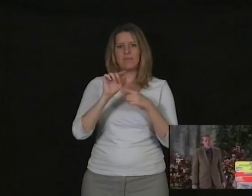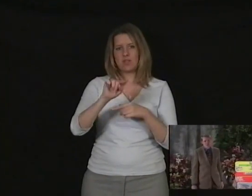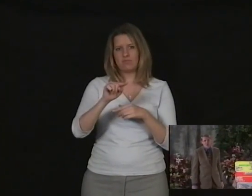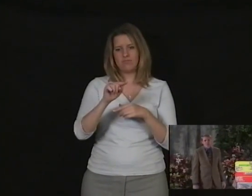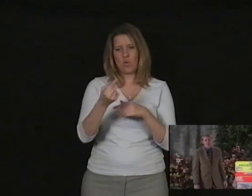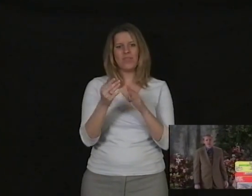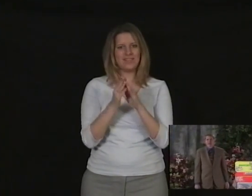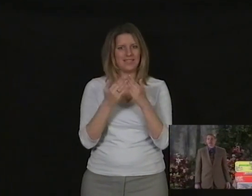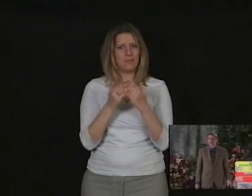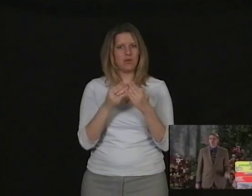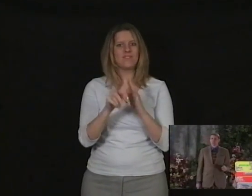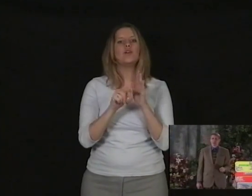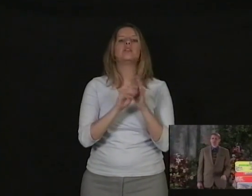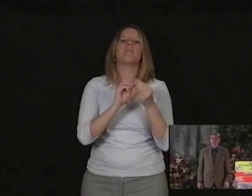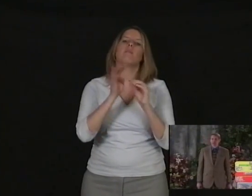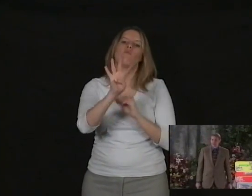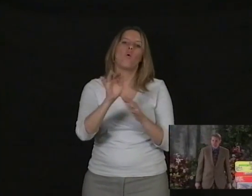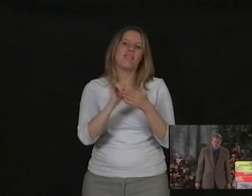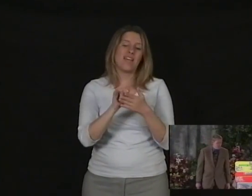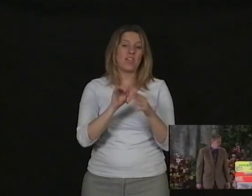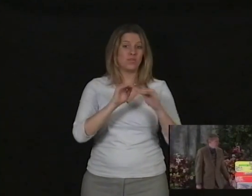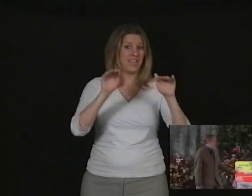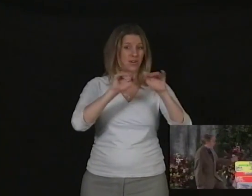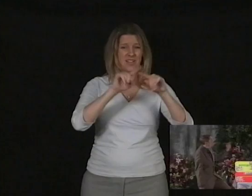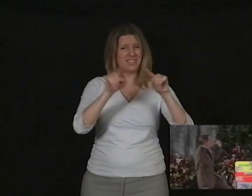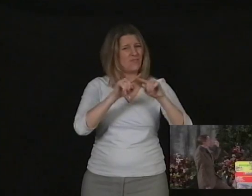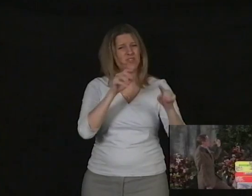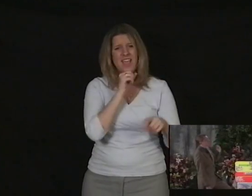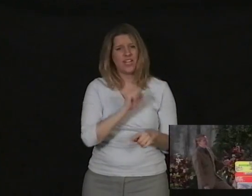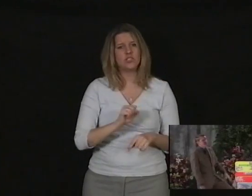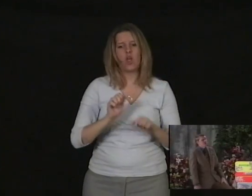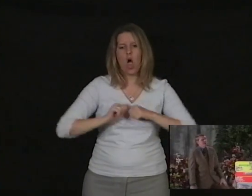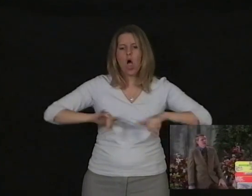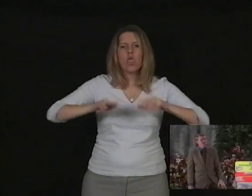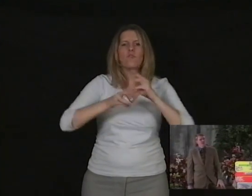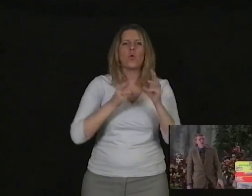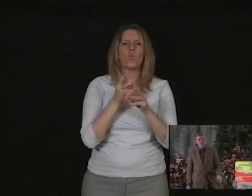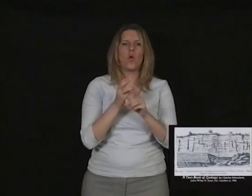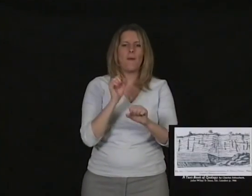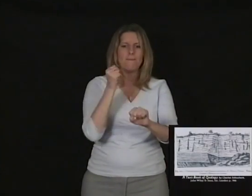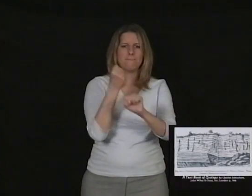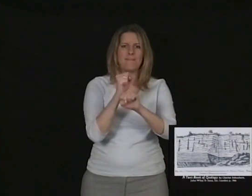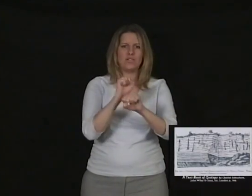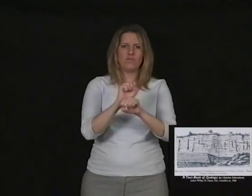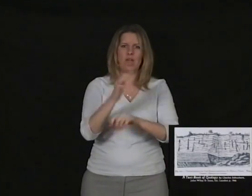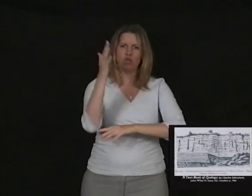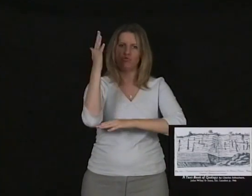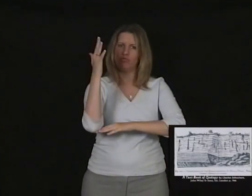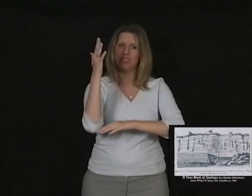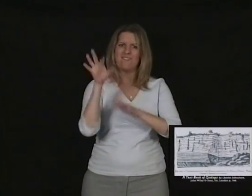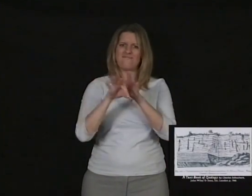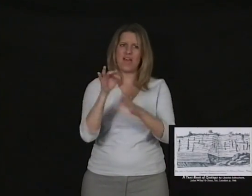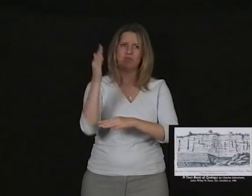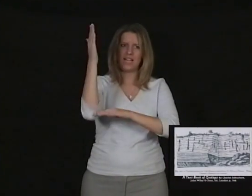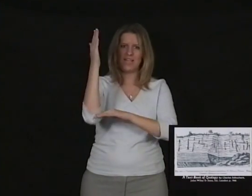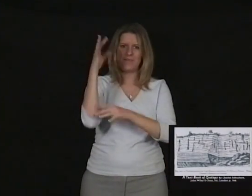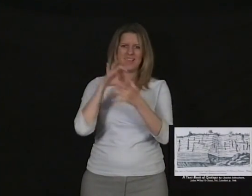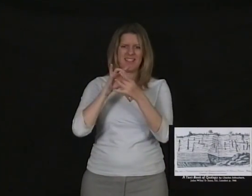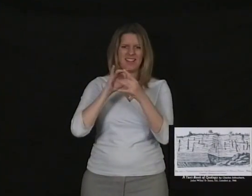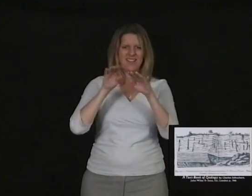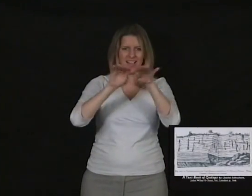our video number 4 for more on that. Those layers are not different ages. All over the world, petrified trees have been found standing up, connecting these